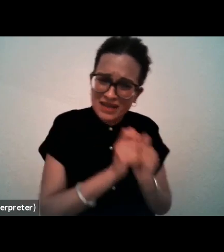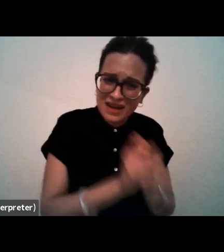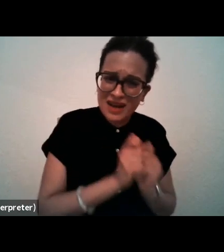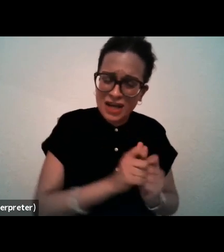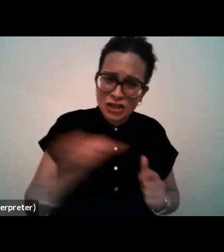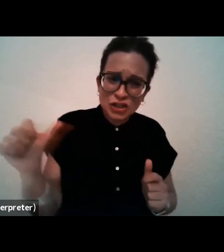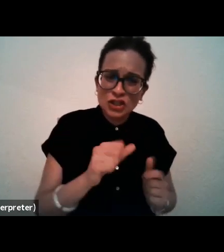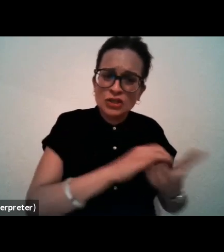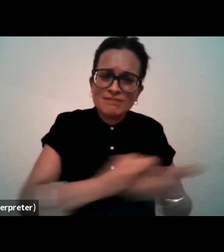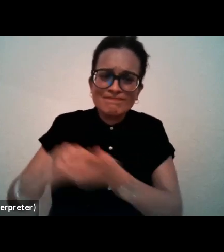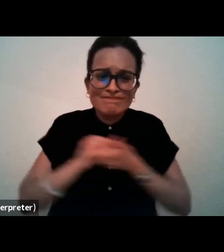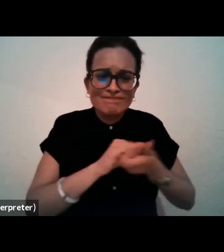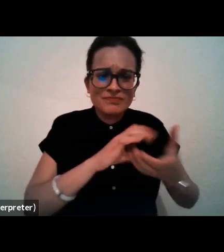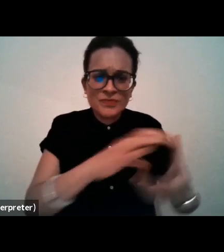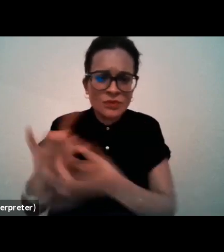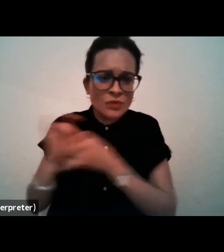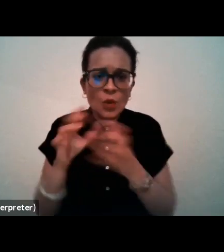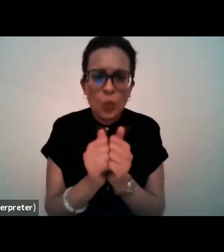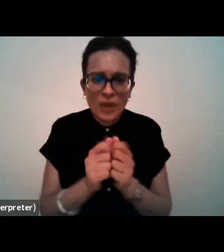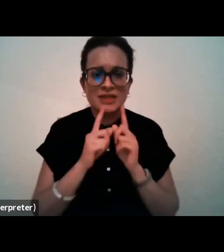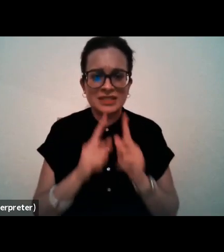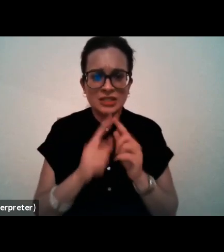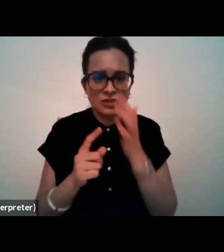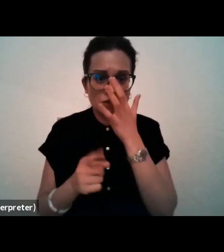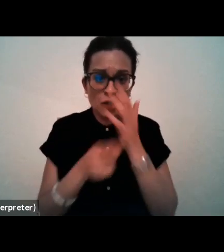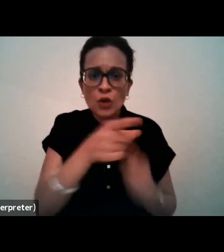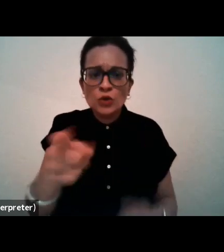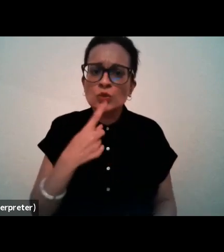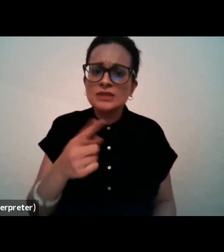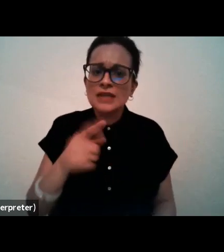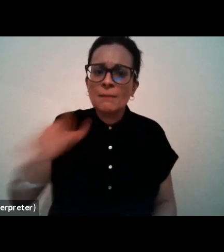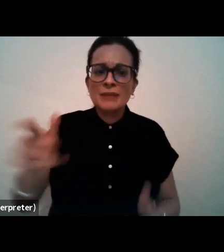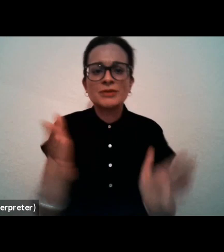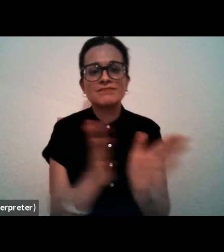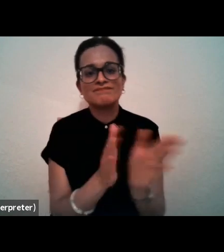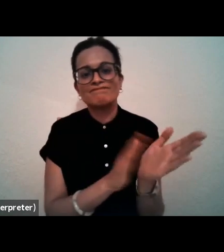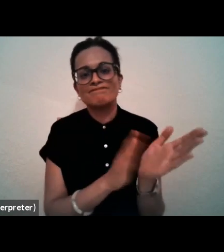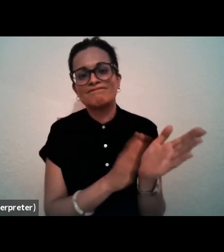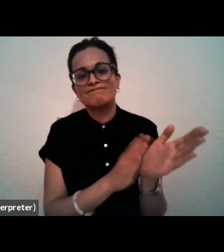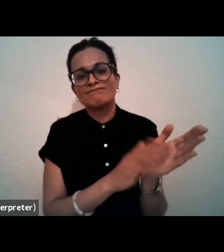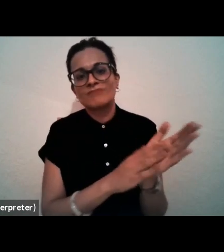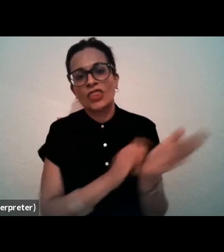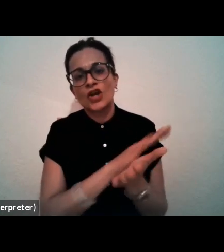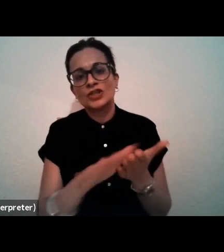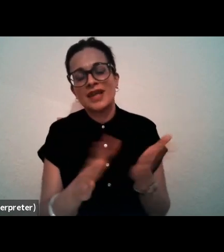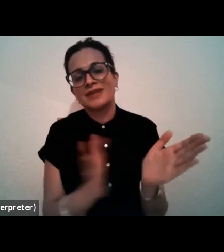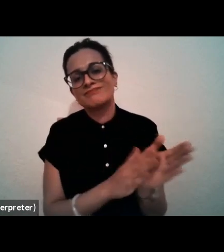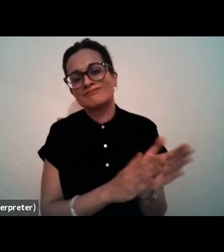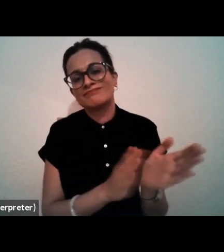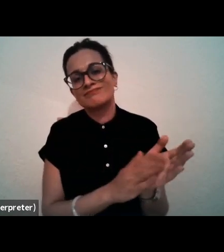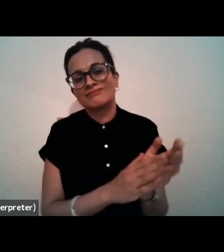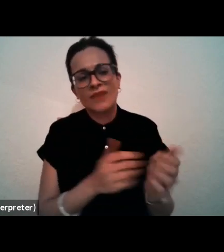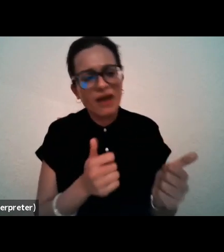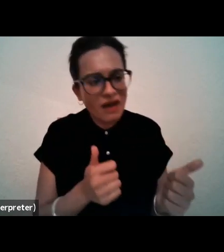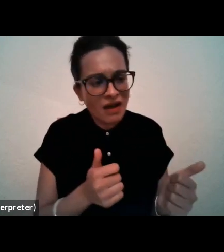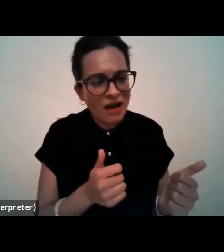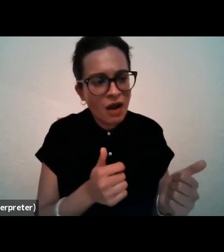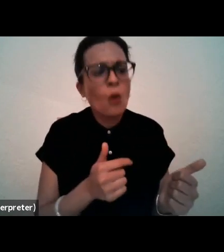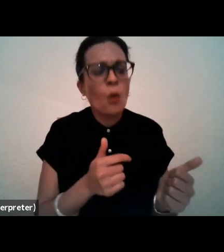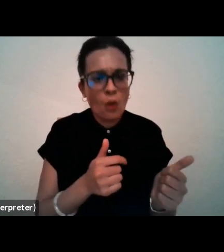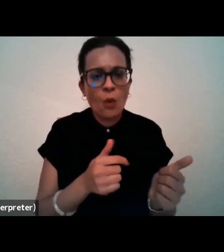have solidarity with the teachers. Don't tell people to clap and then give them a slap by saying you're going to pay for